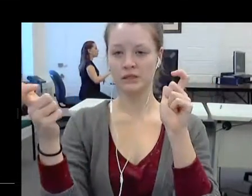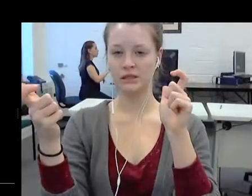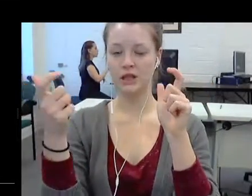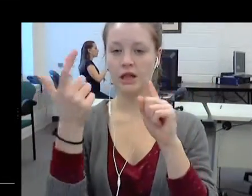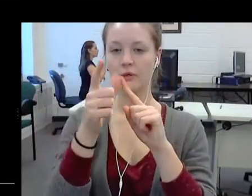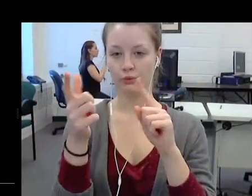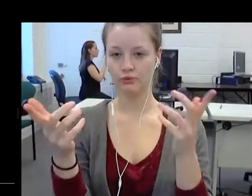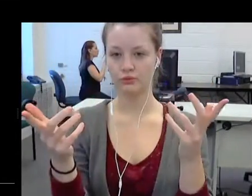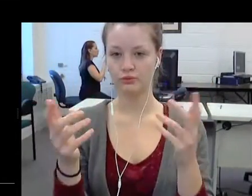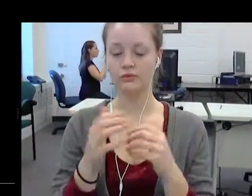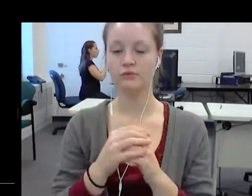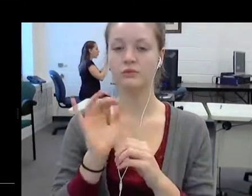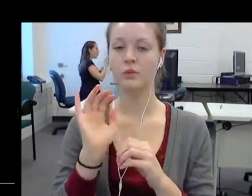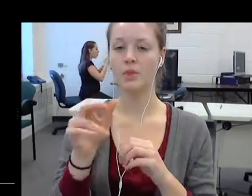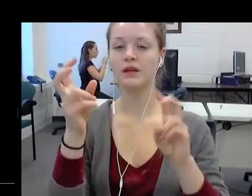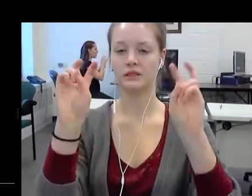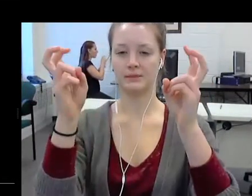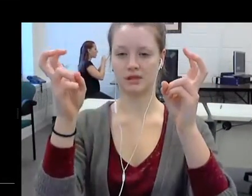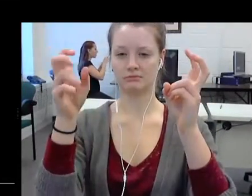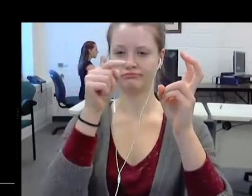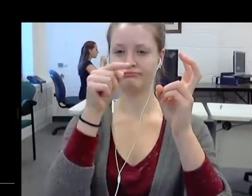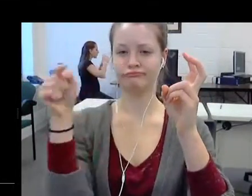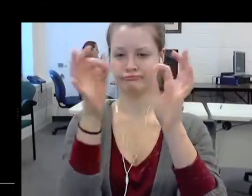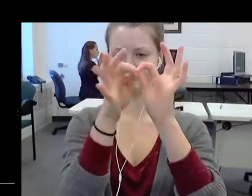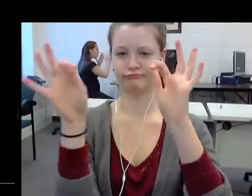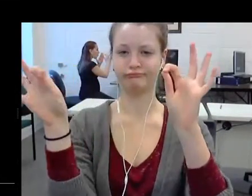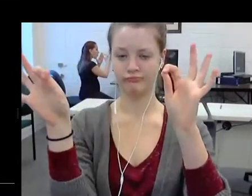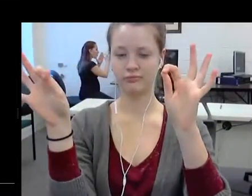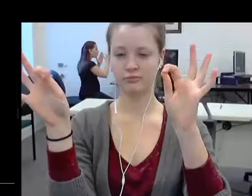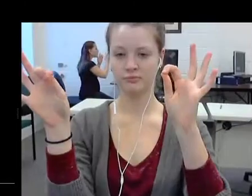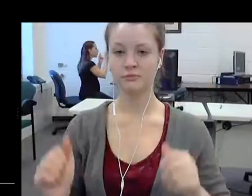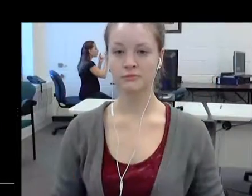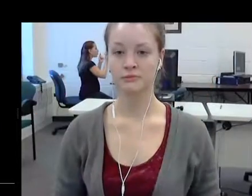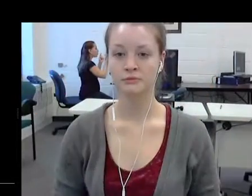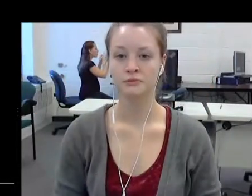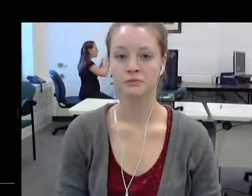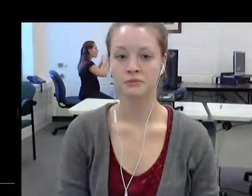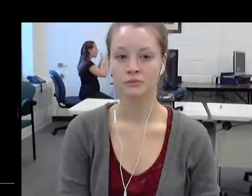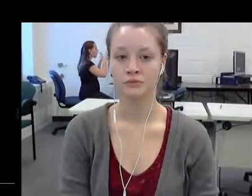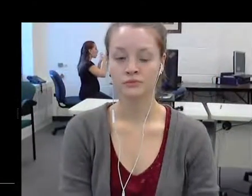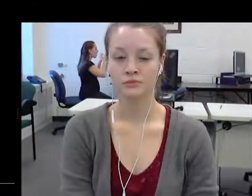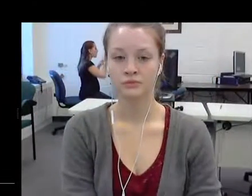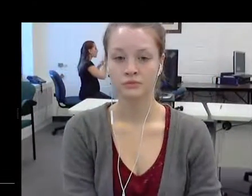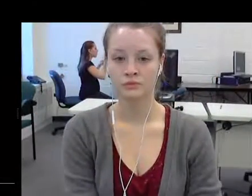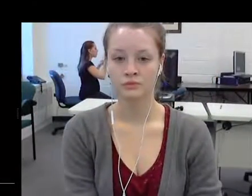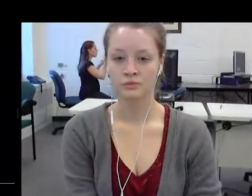letters. So this is the topic of the entire section.